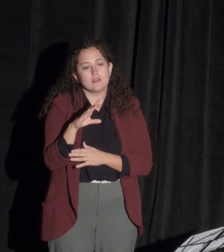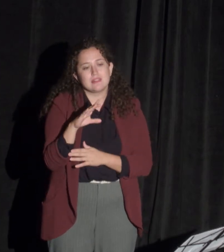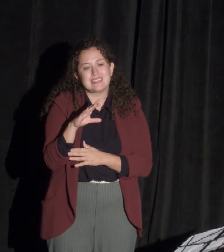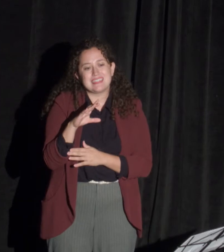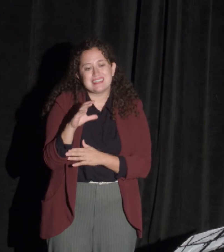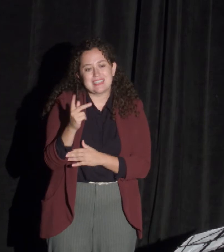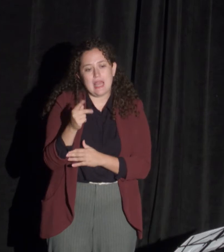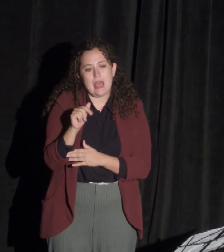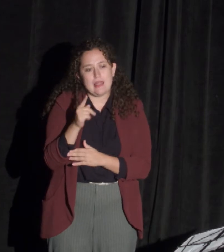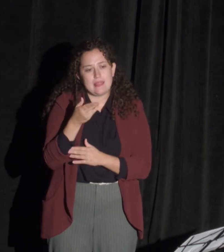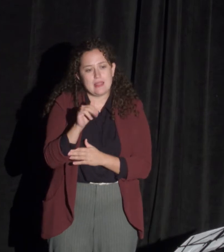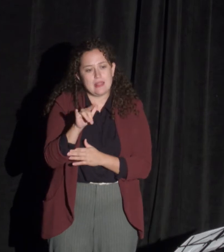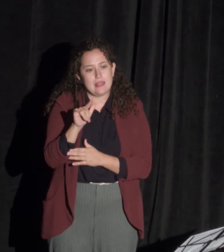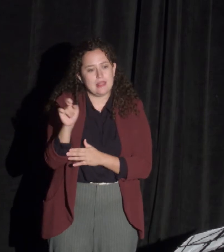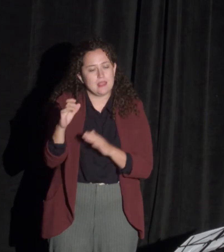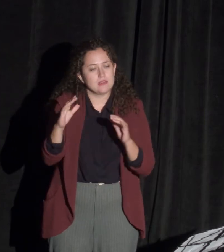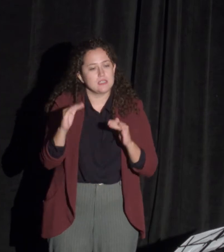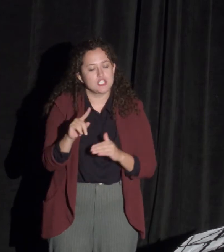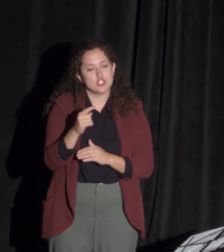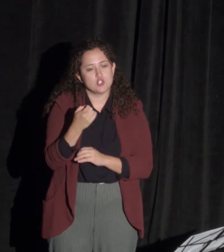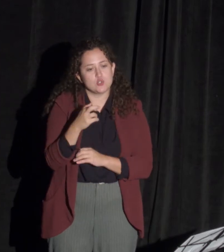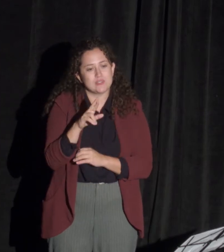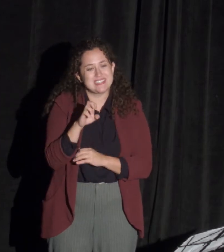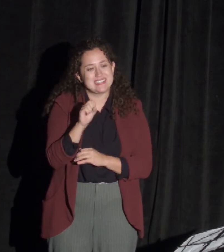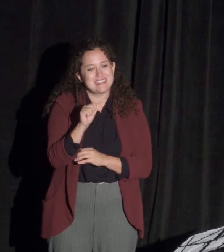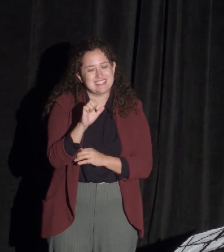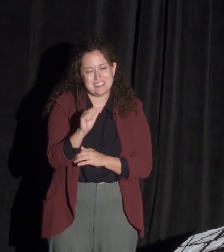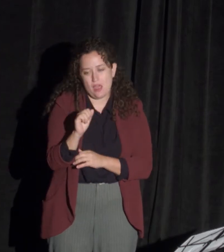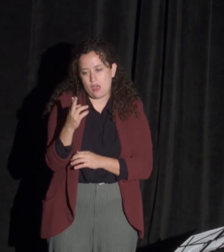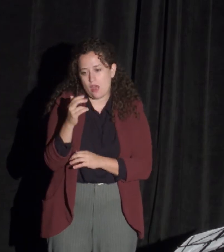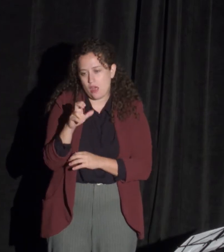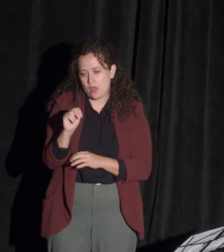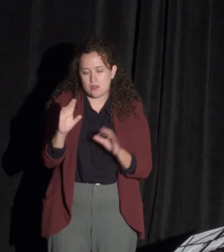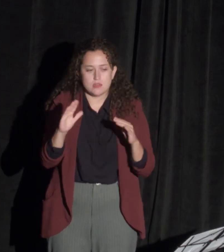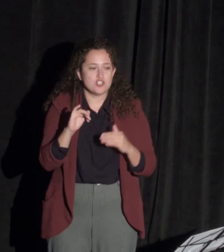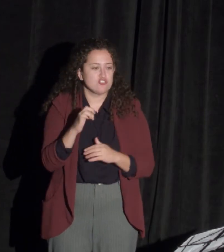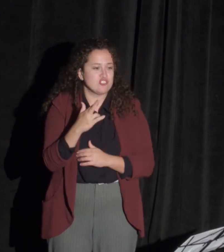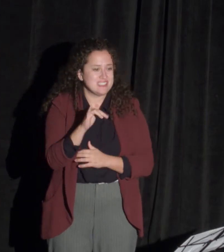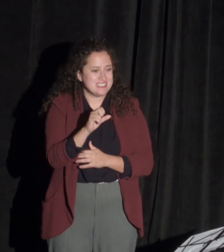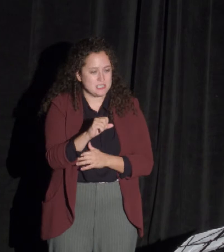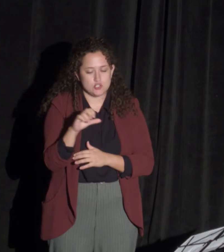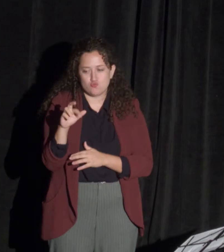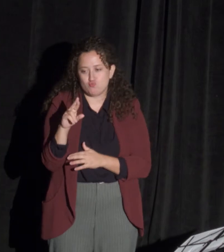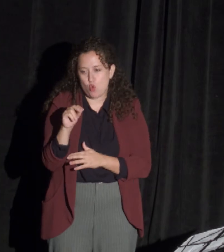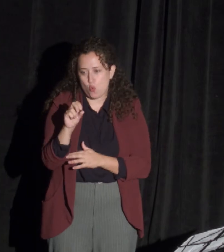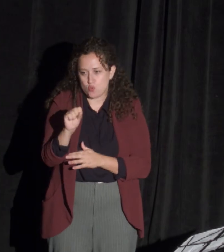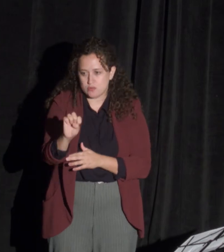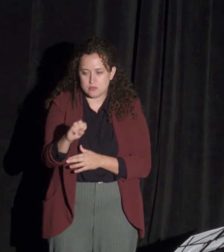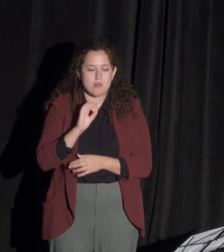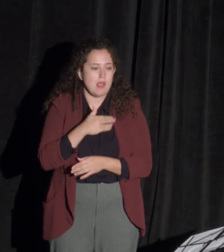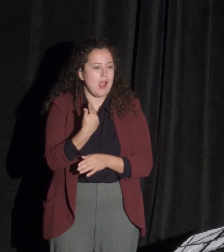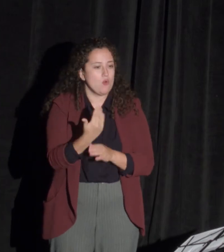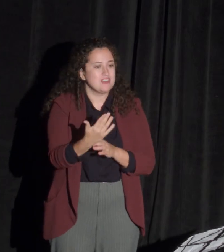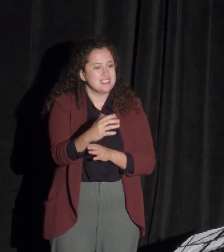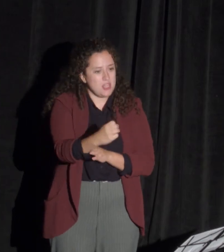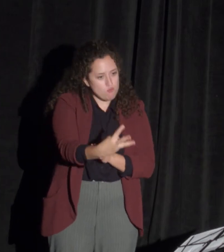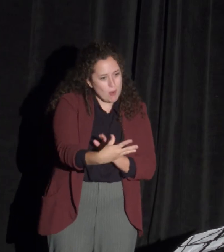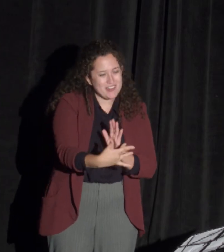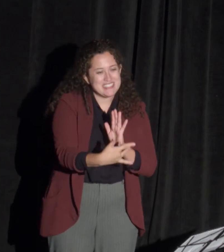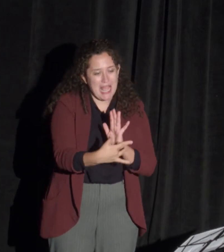Teresa Hahn, David Matthewman and Chris Rose for our software and tech, Terry Neal heading up